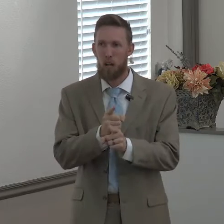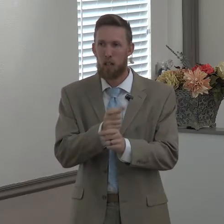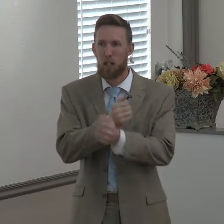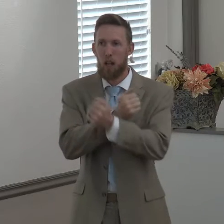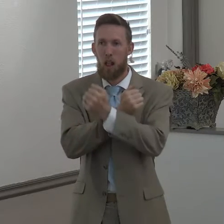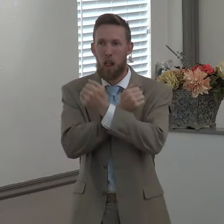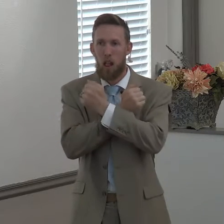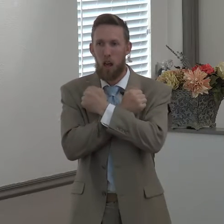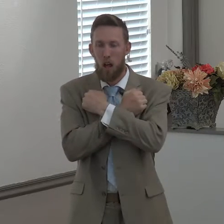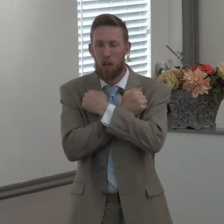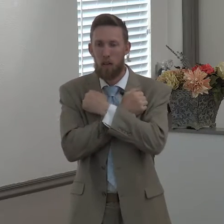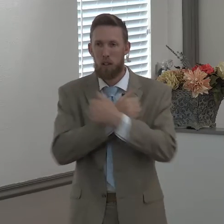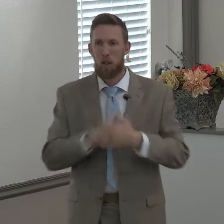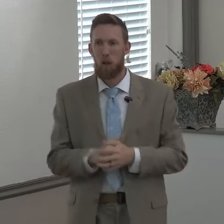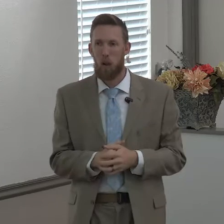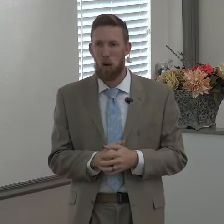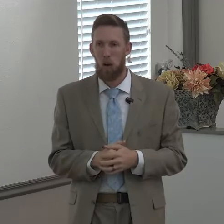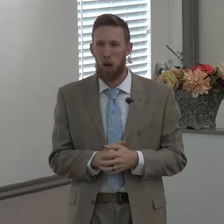worthless